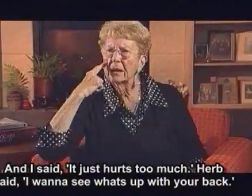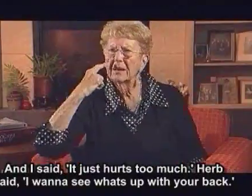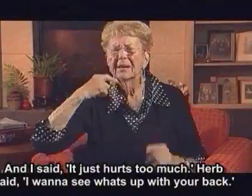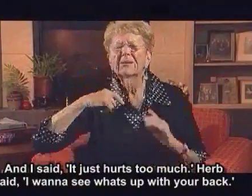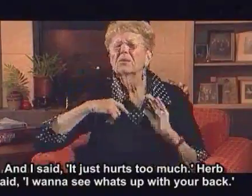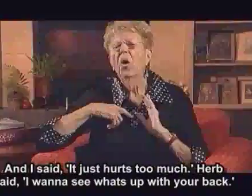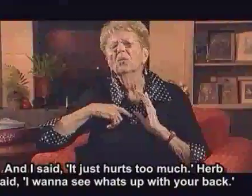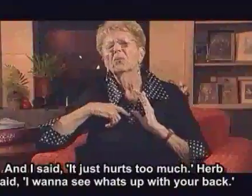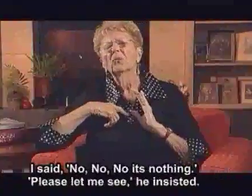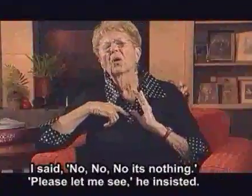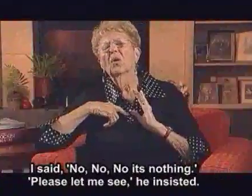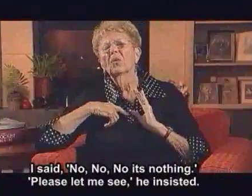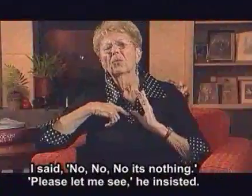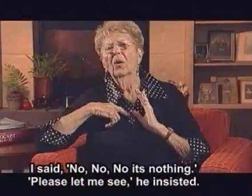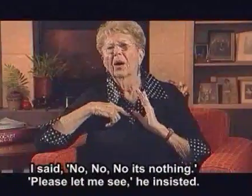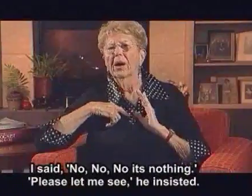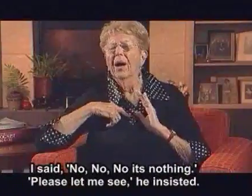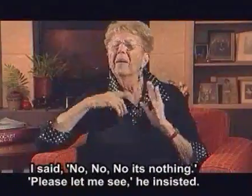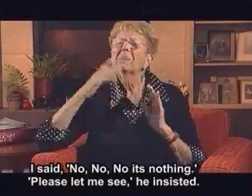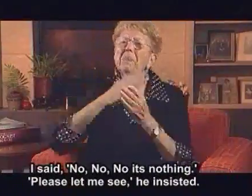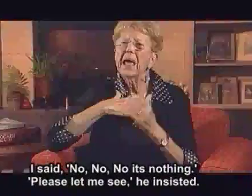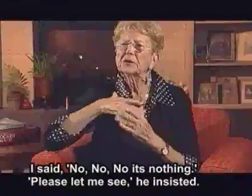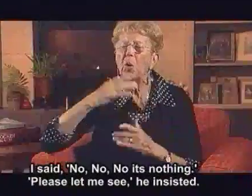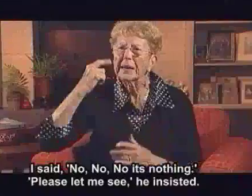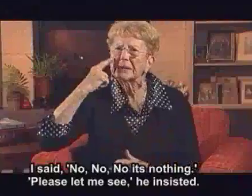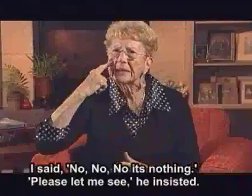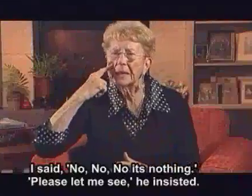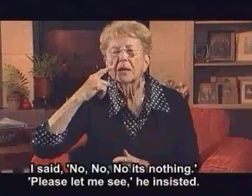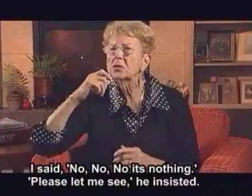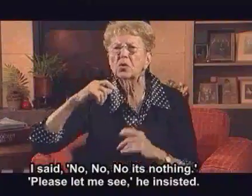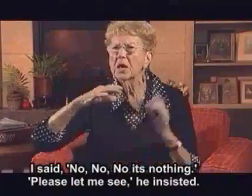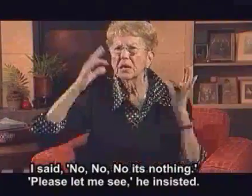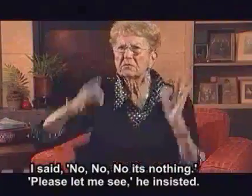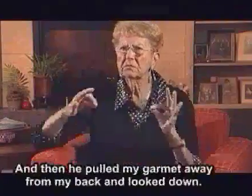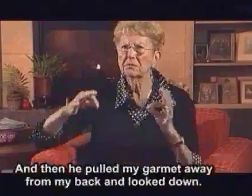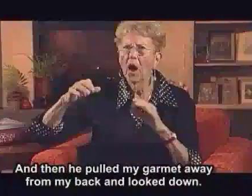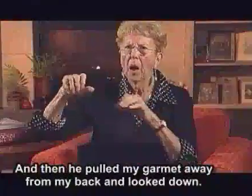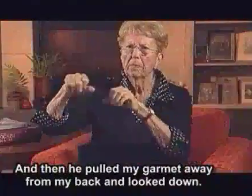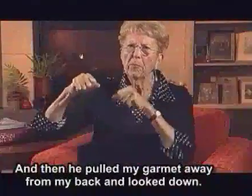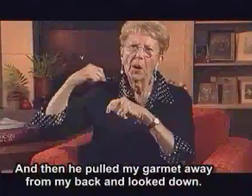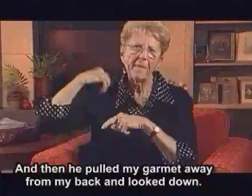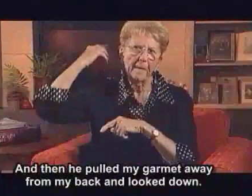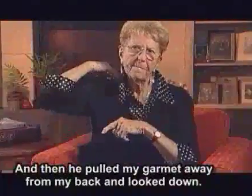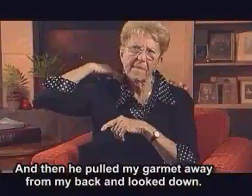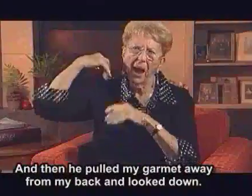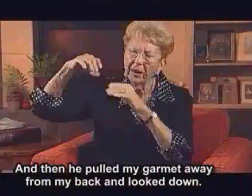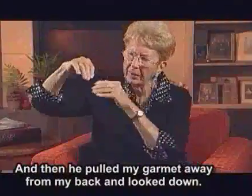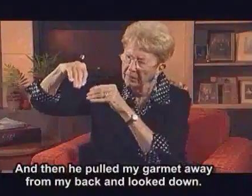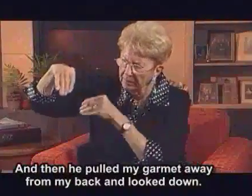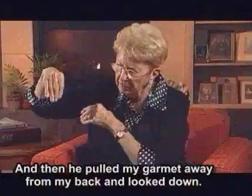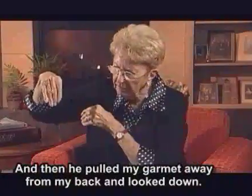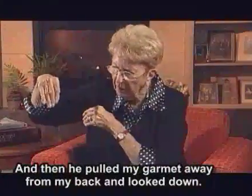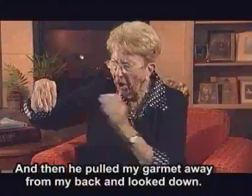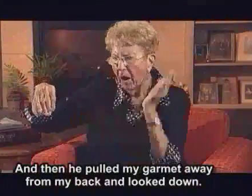back. I said, no, it's nothing. Please let me see, he insisted. And then he pulled my garment away from my back and looked